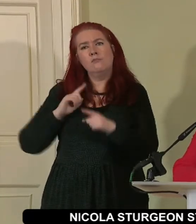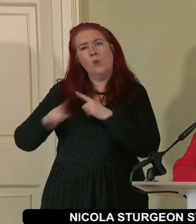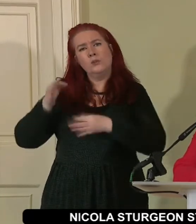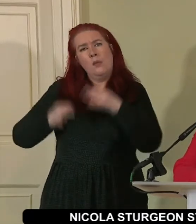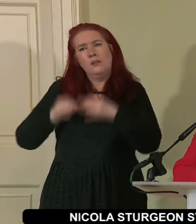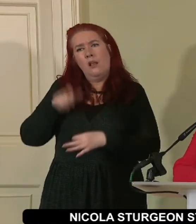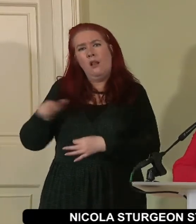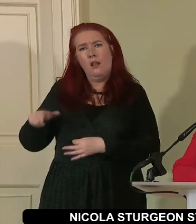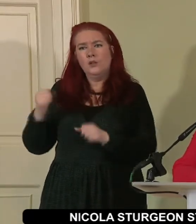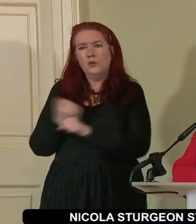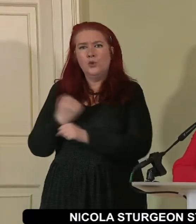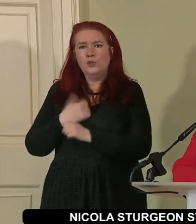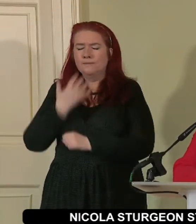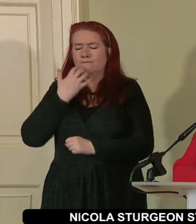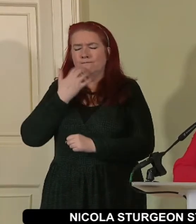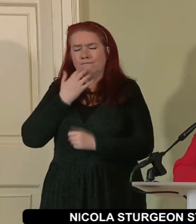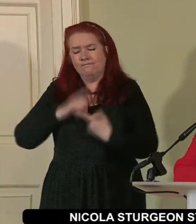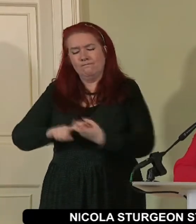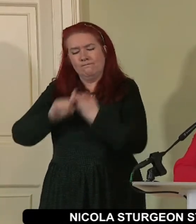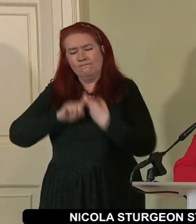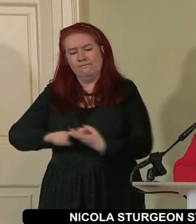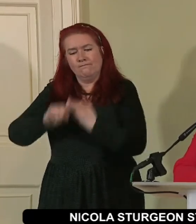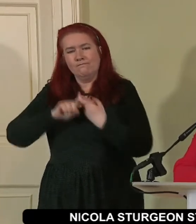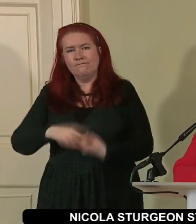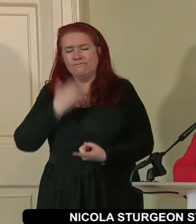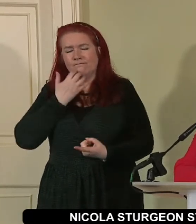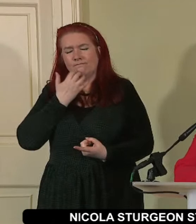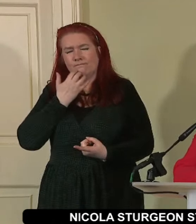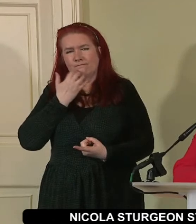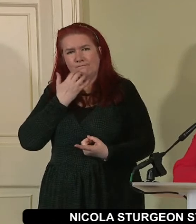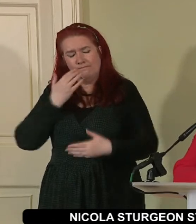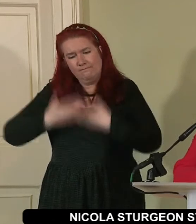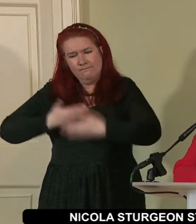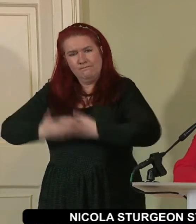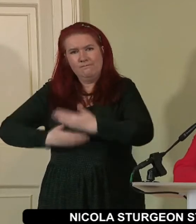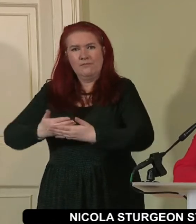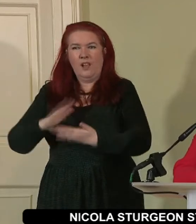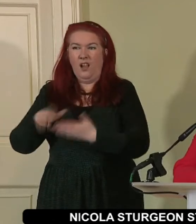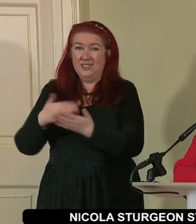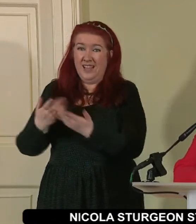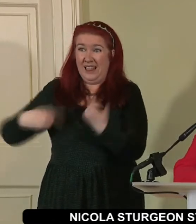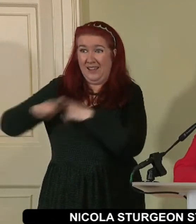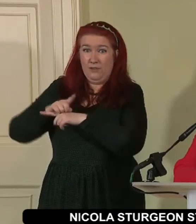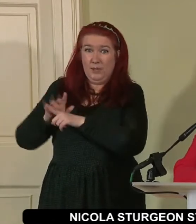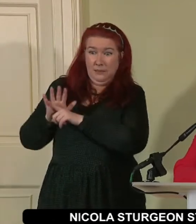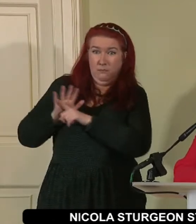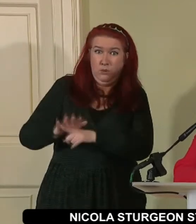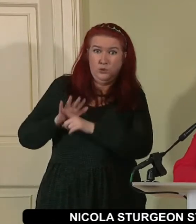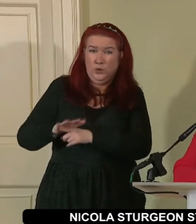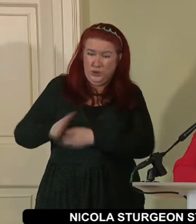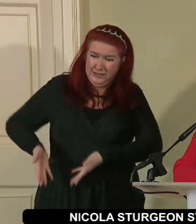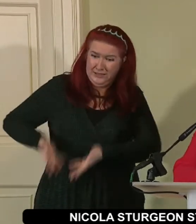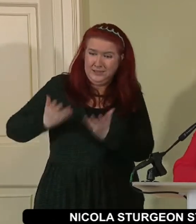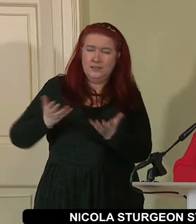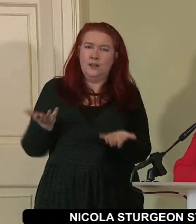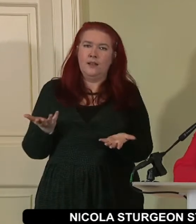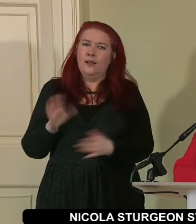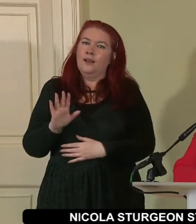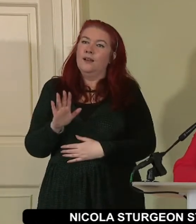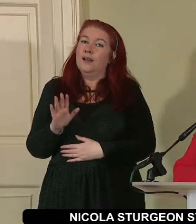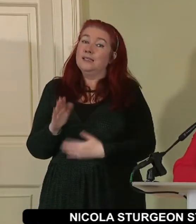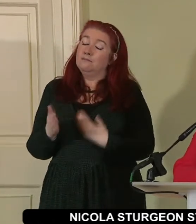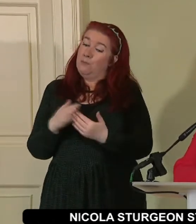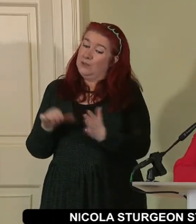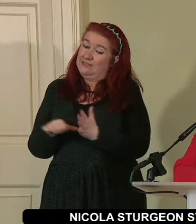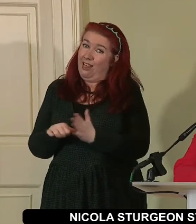do, it's just to cling on and on and on and on and on until, you know, everybody is sort of pushing for you to go. It's harder